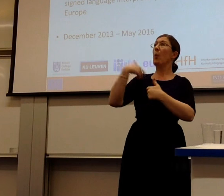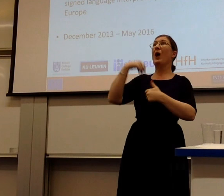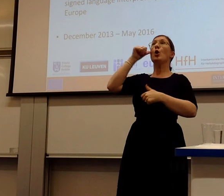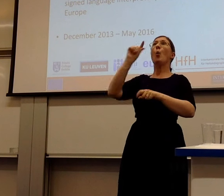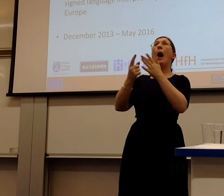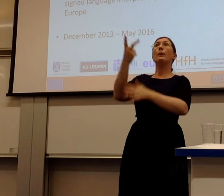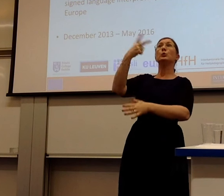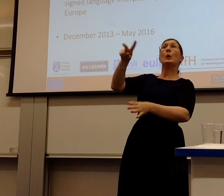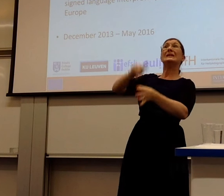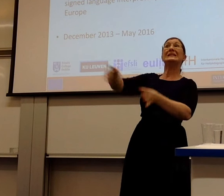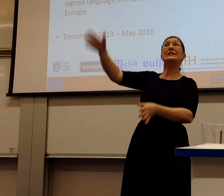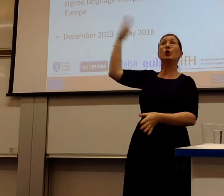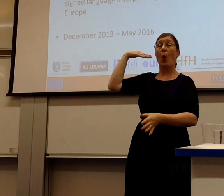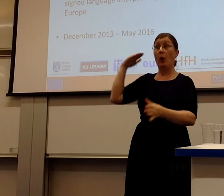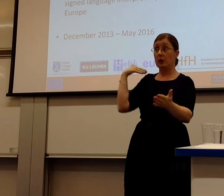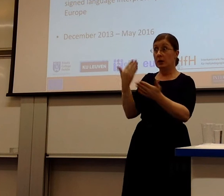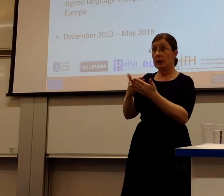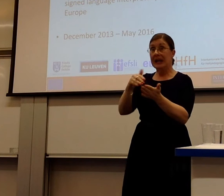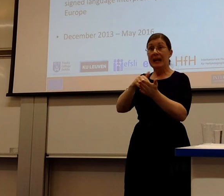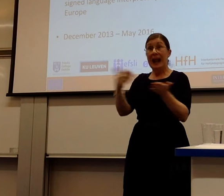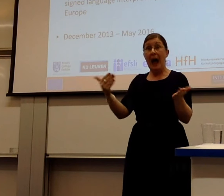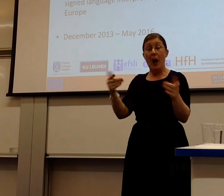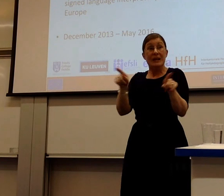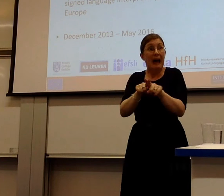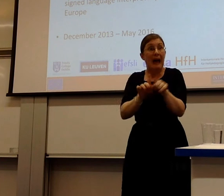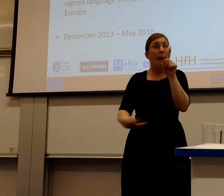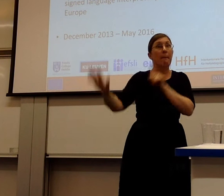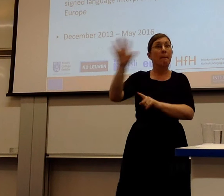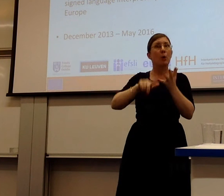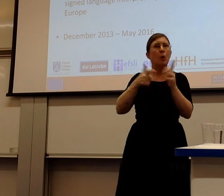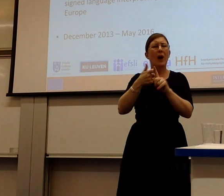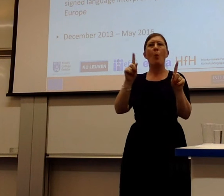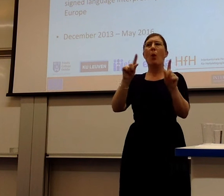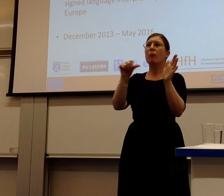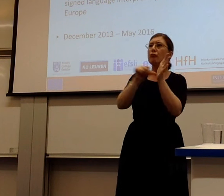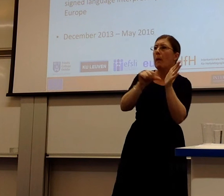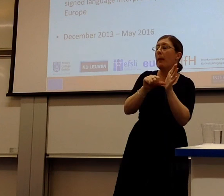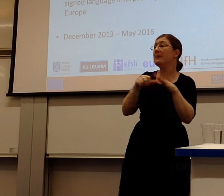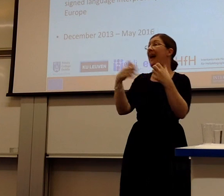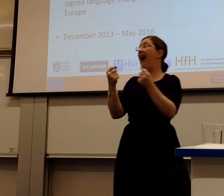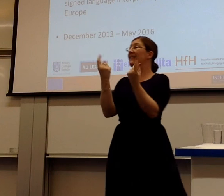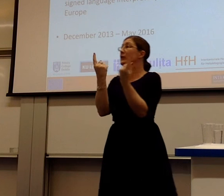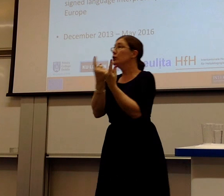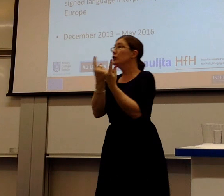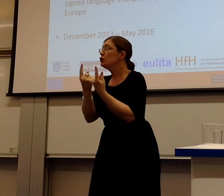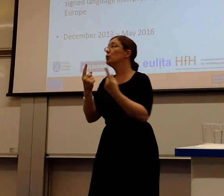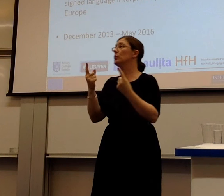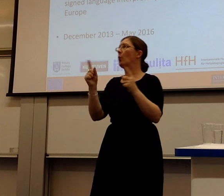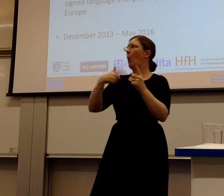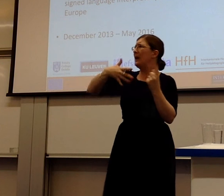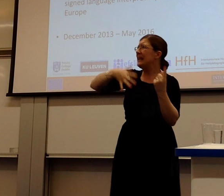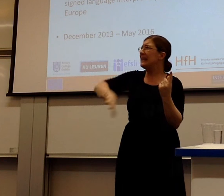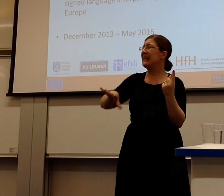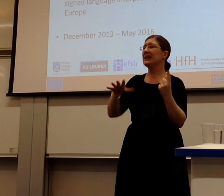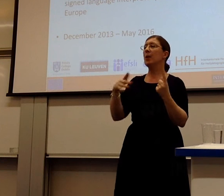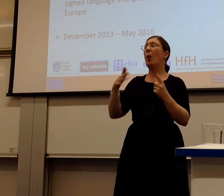things like Vinci research, things that happened 20 years ago, were they still relevant, were they still the same, what were the issues? So we did a literature research